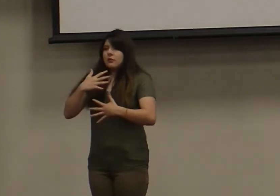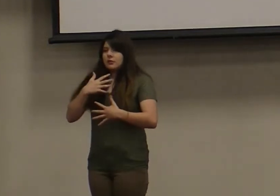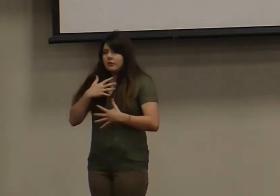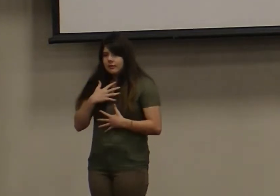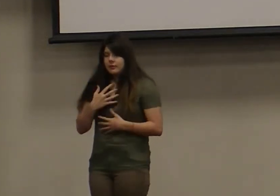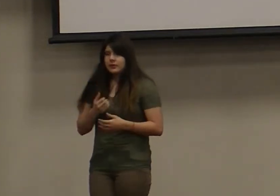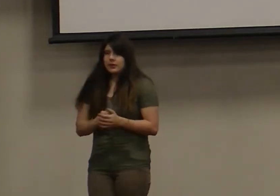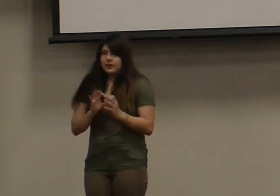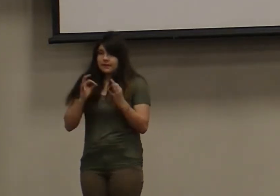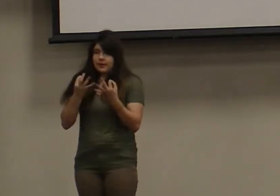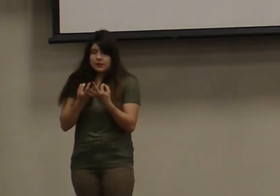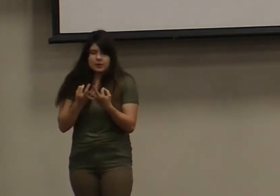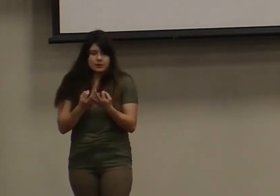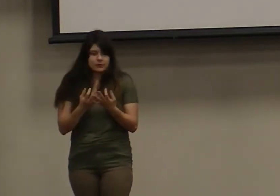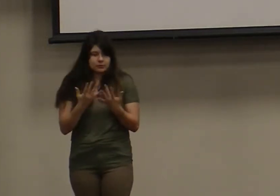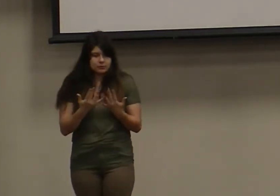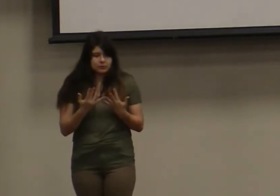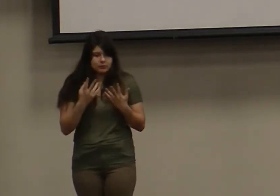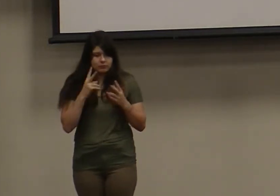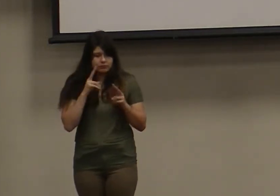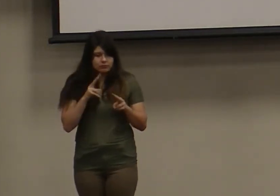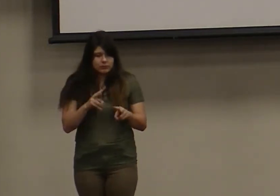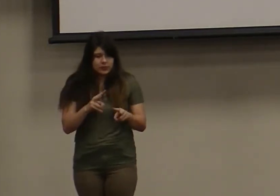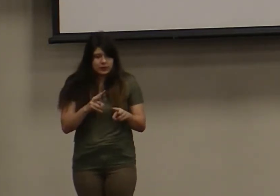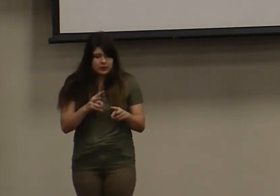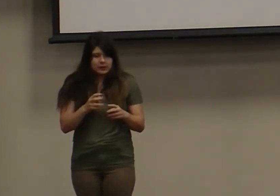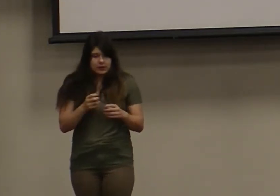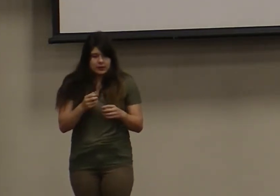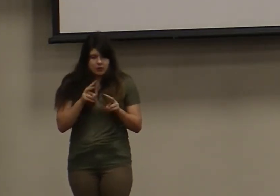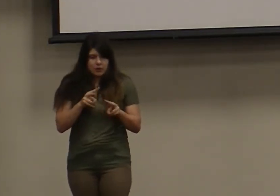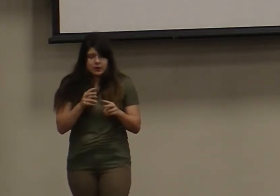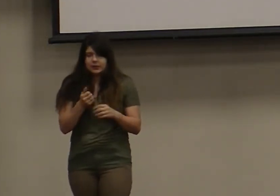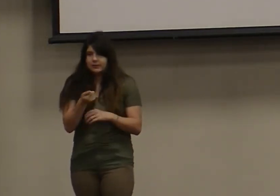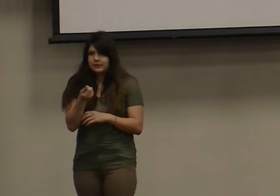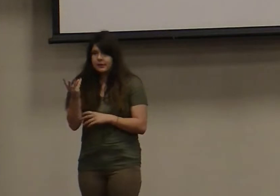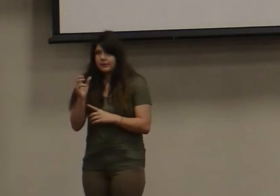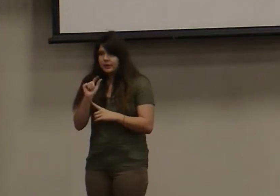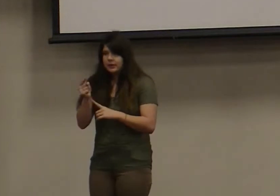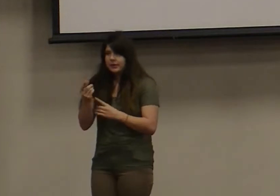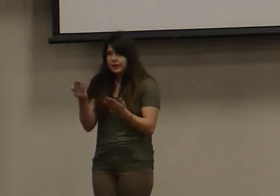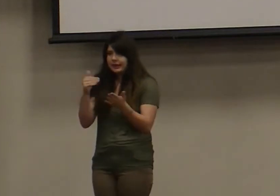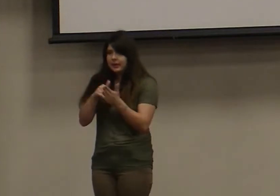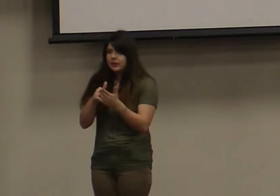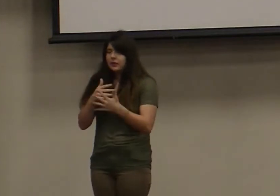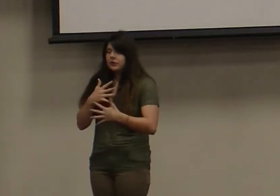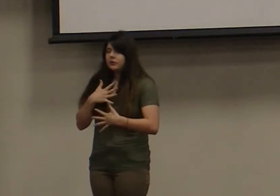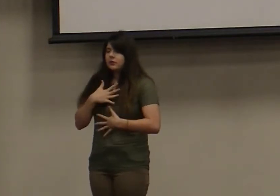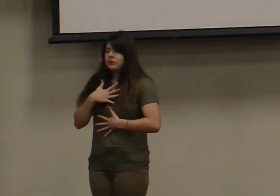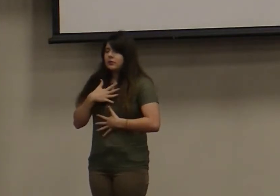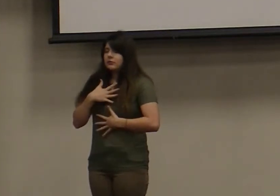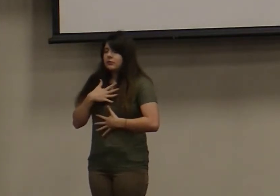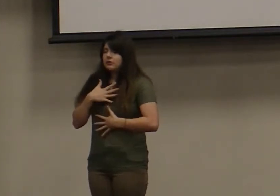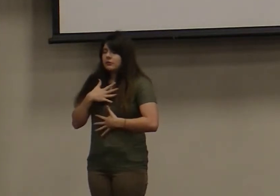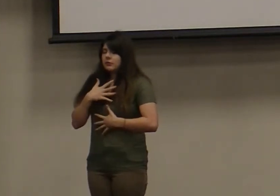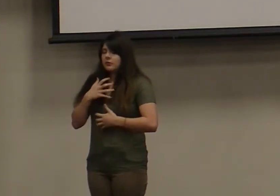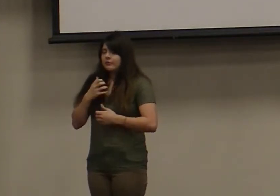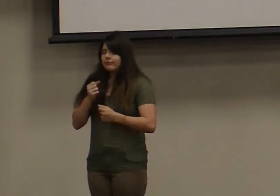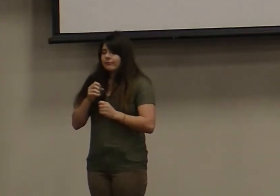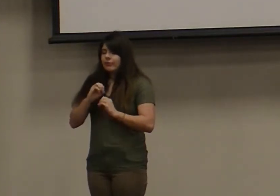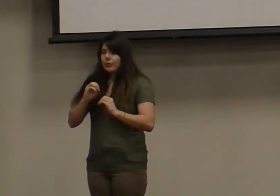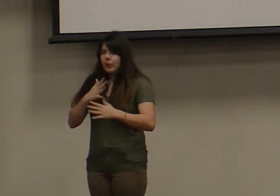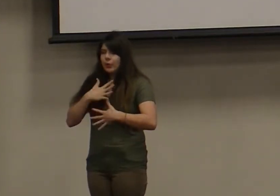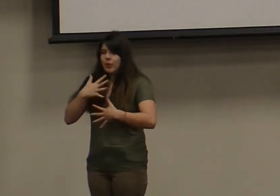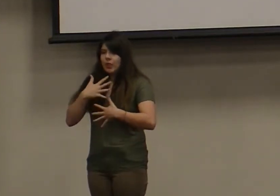cheered before he would once again go another several seconds without a breath. That routine